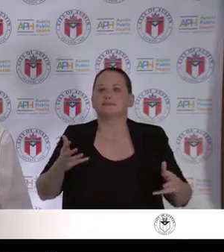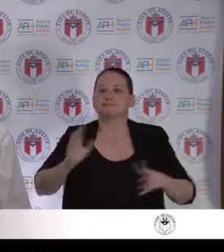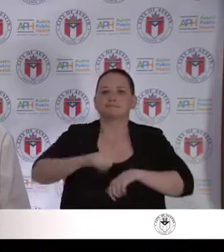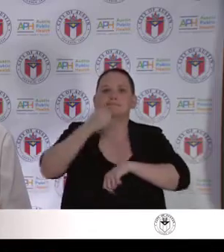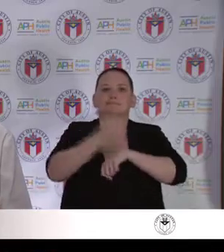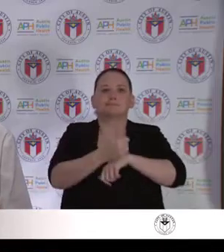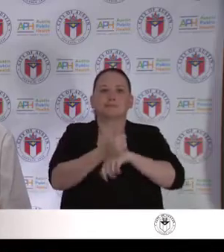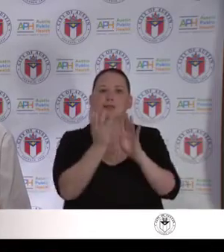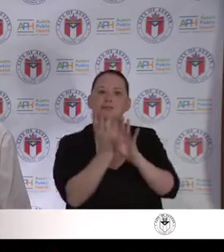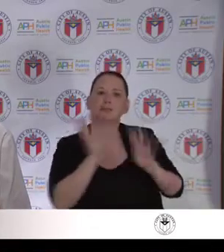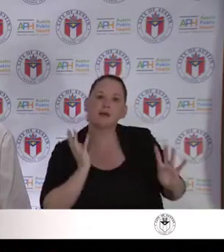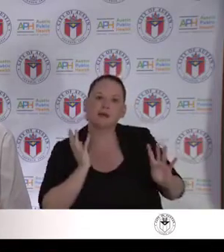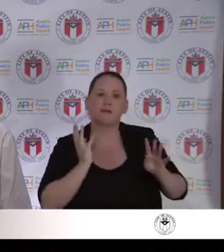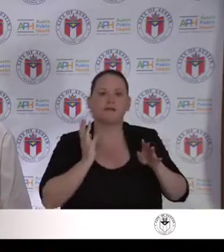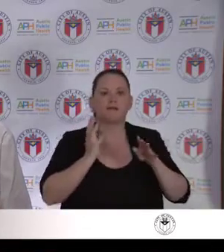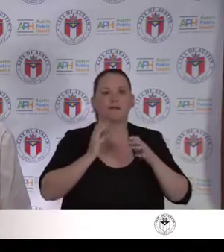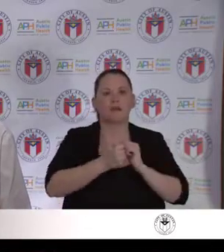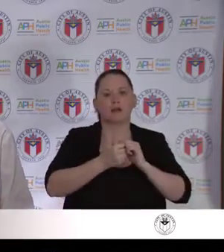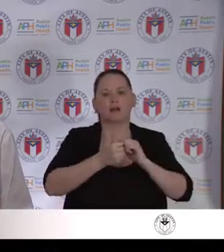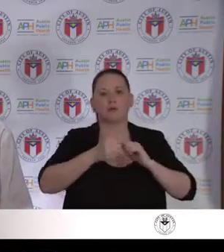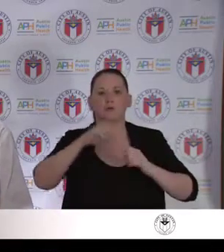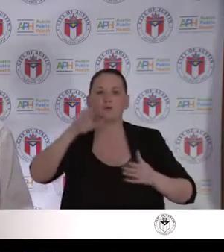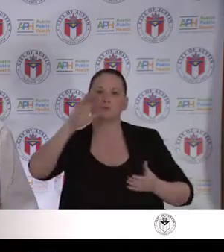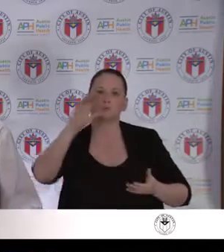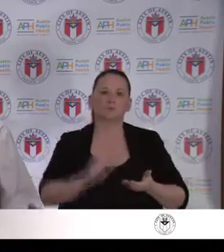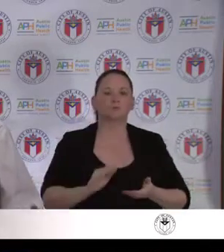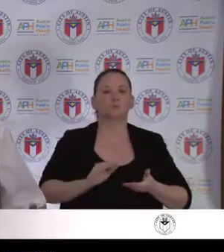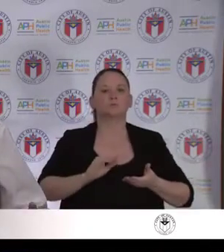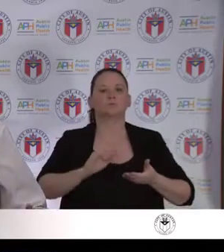instituting queuing in order to reduce,